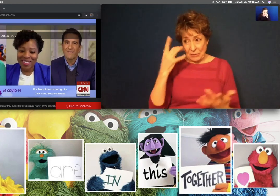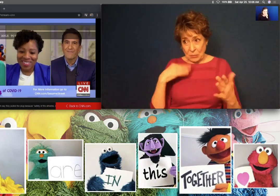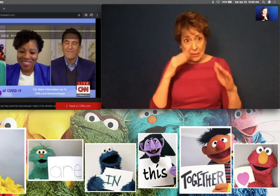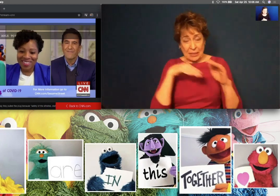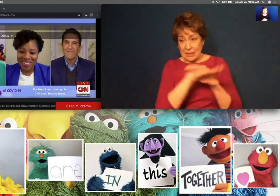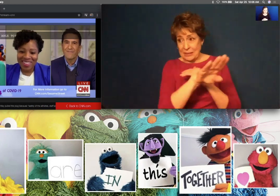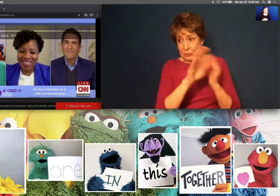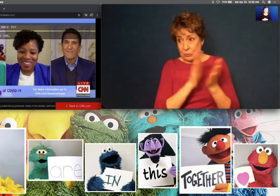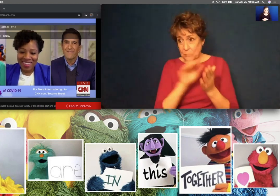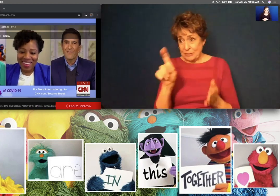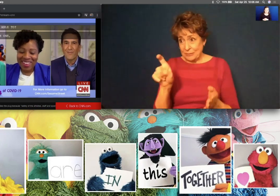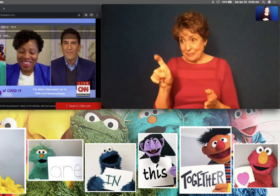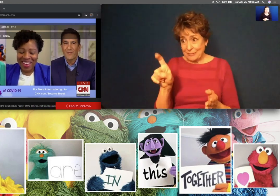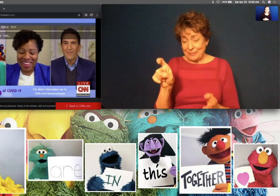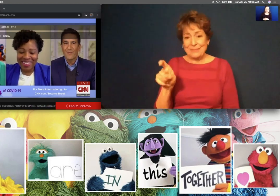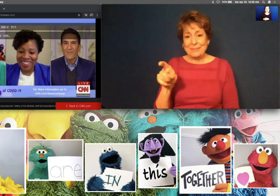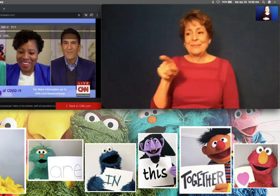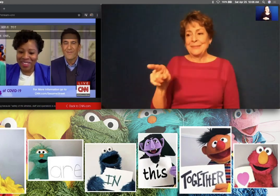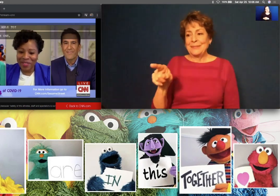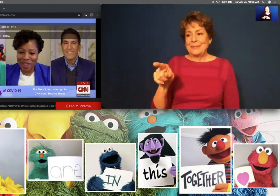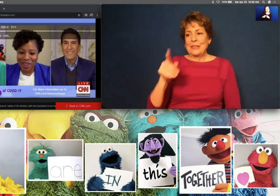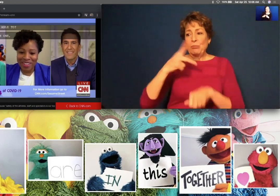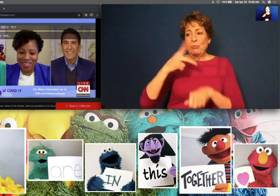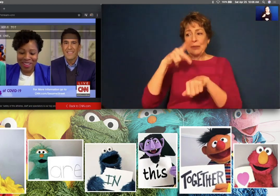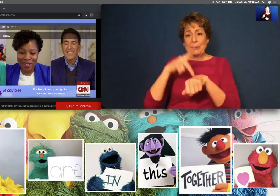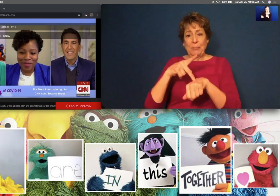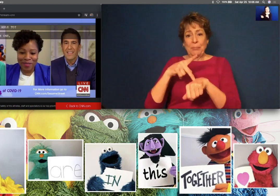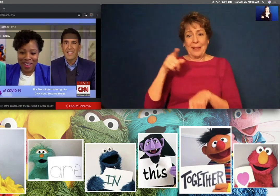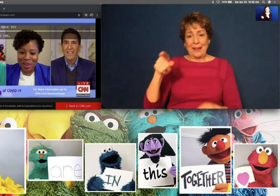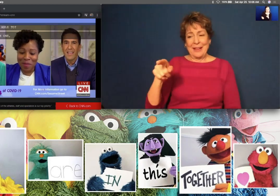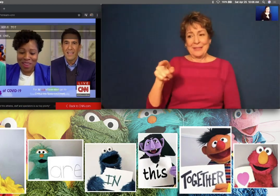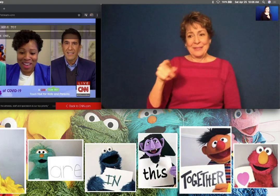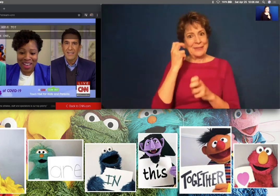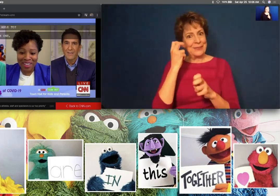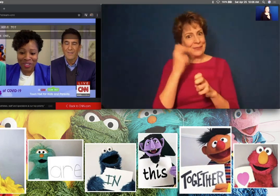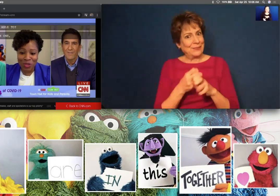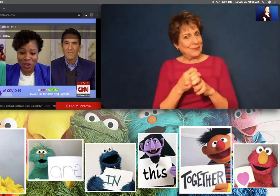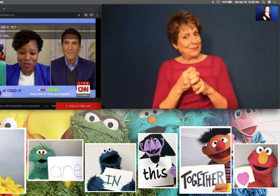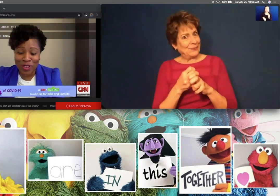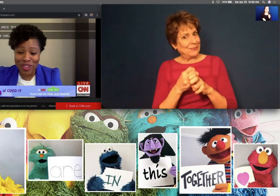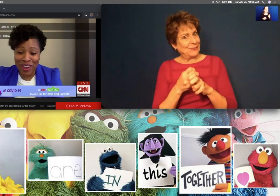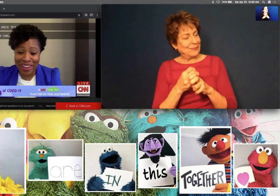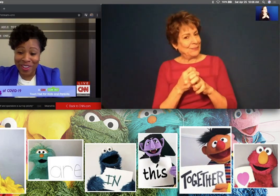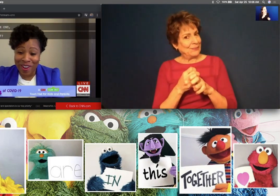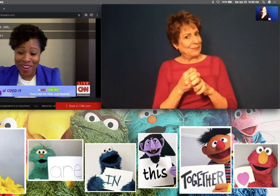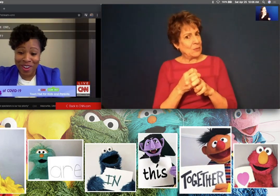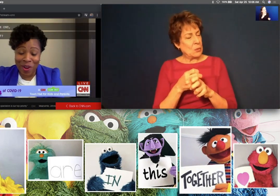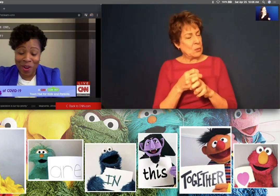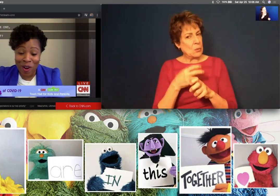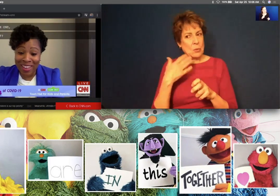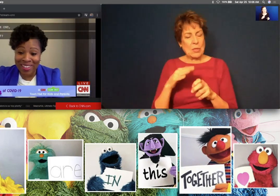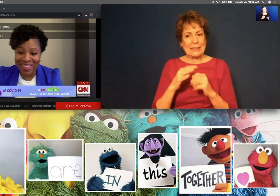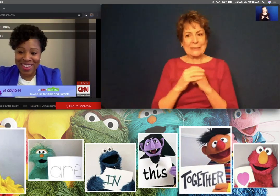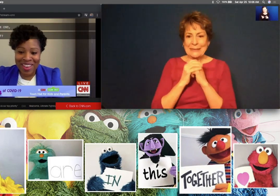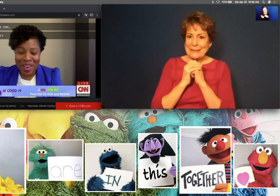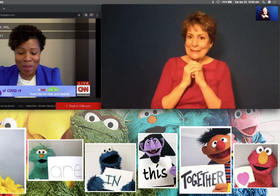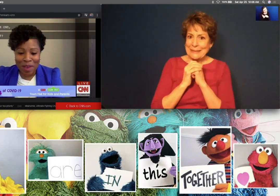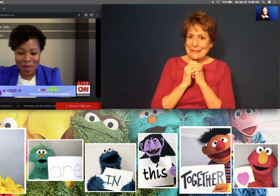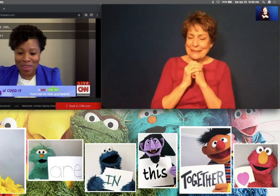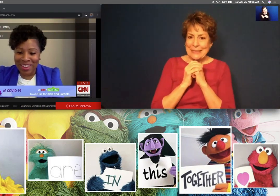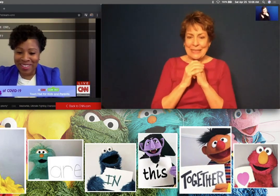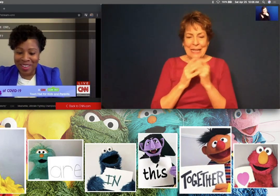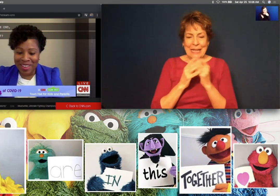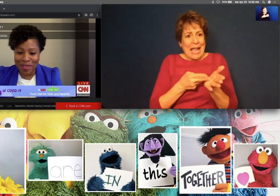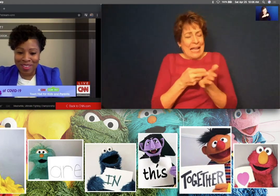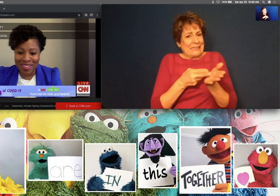Ooh, that's a tough one, Dr. Riggins, isn't it? Yes, that is very tough. I am not sure if